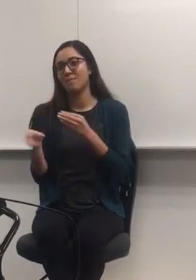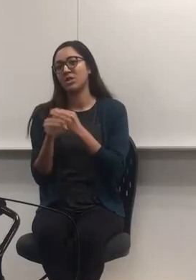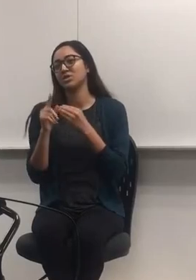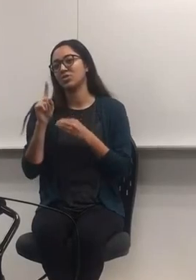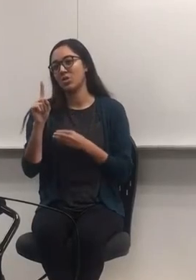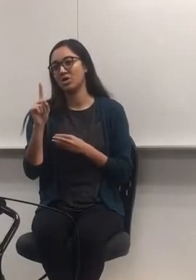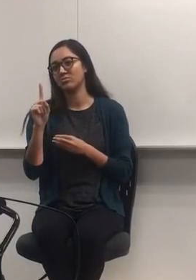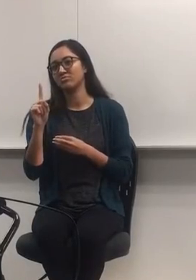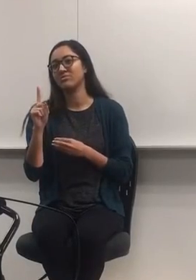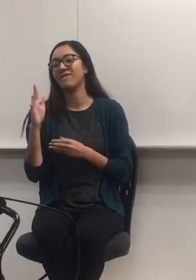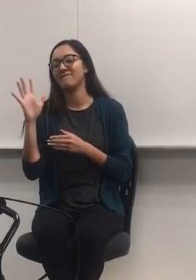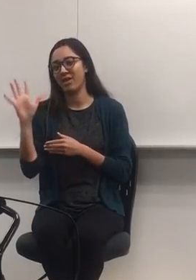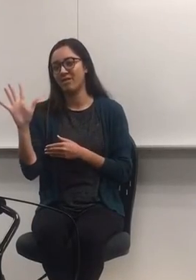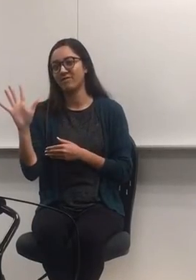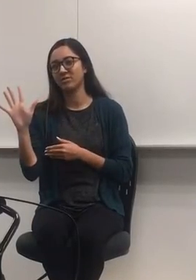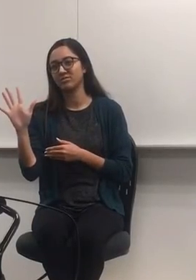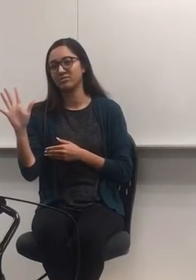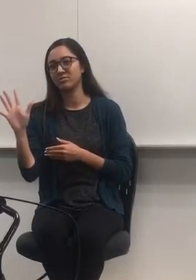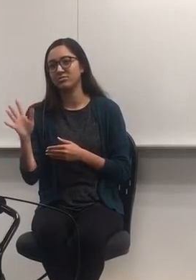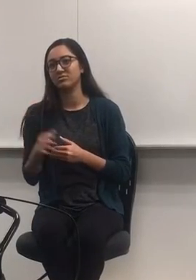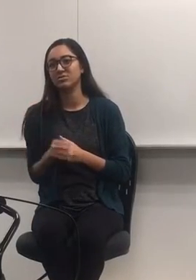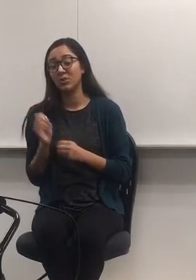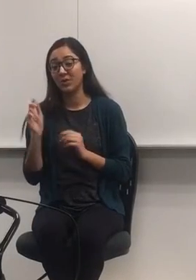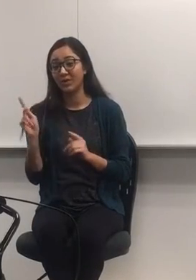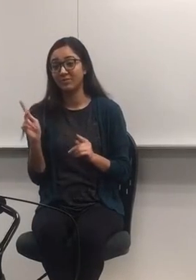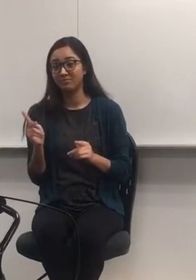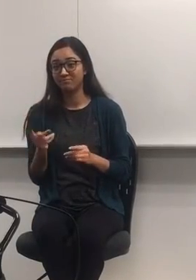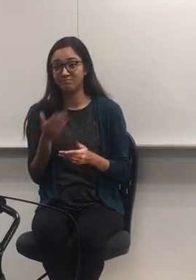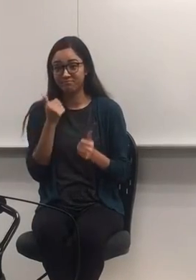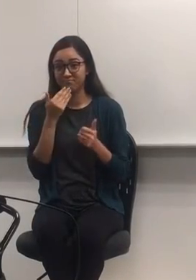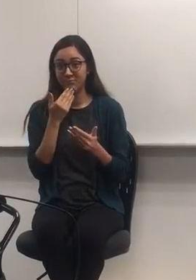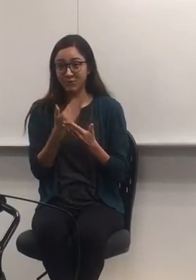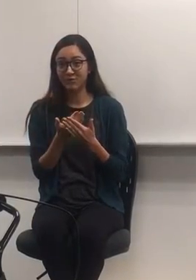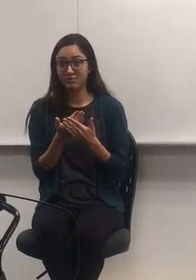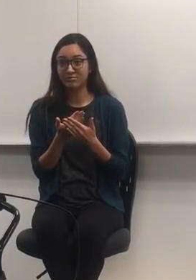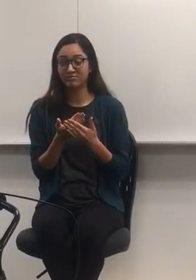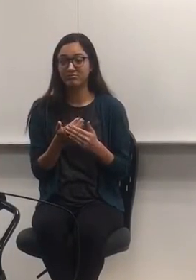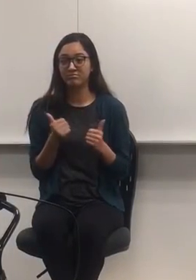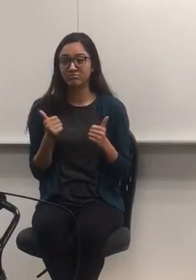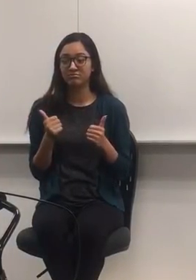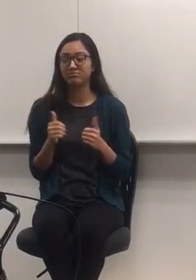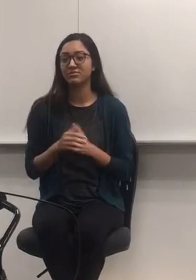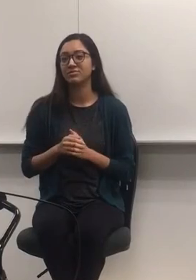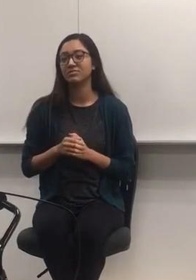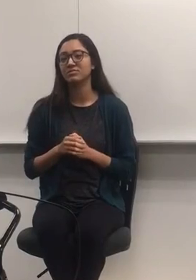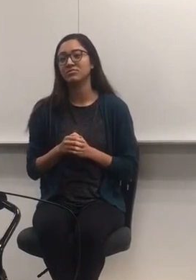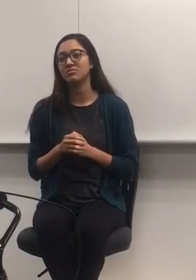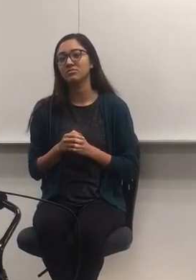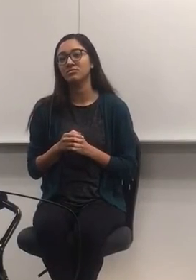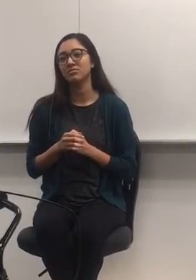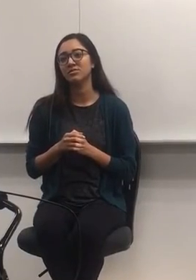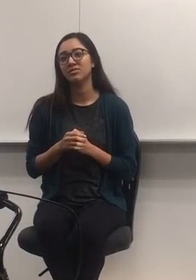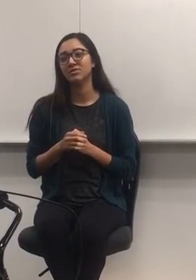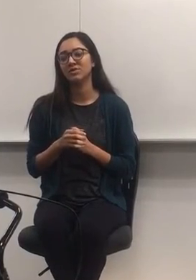5. Okay? So far, so good? I need a couple more numbers here. I can't stop at those 3